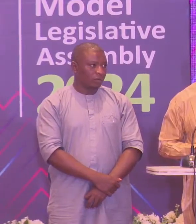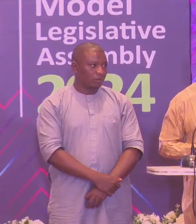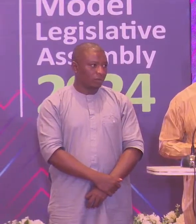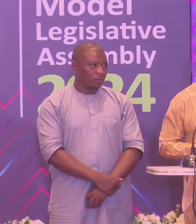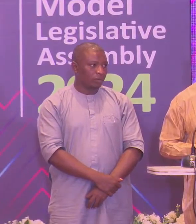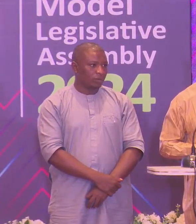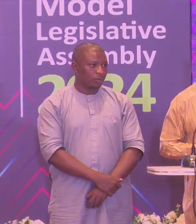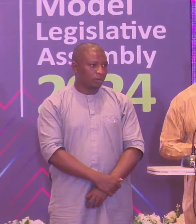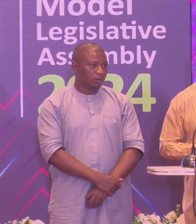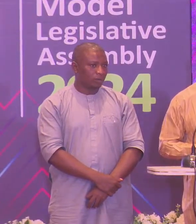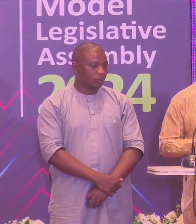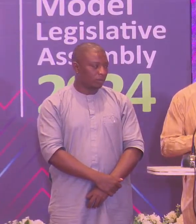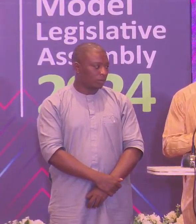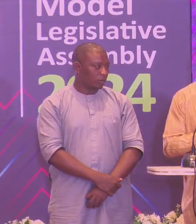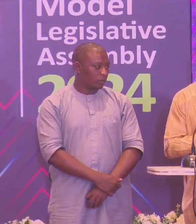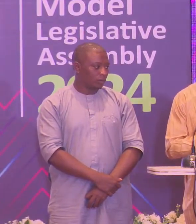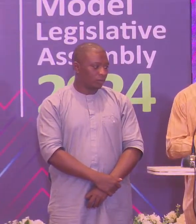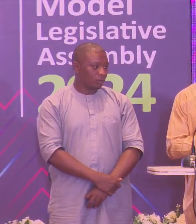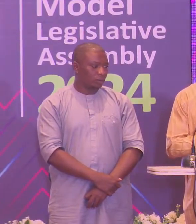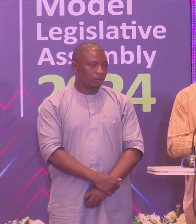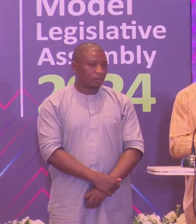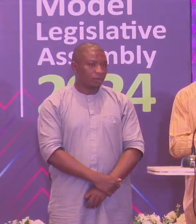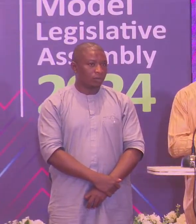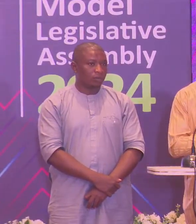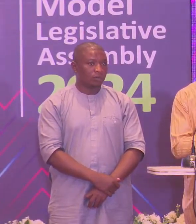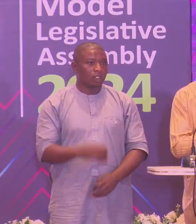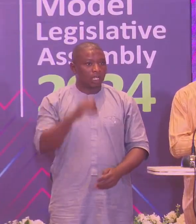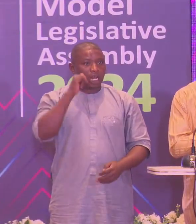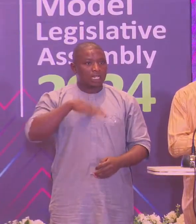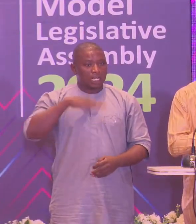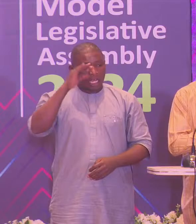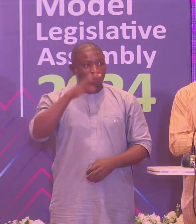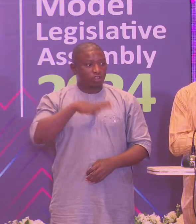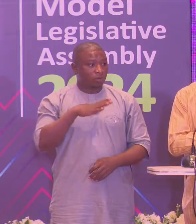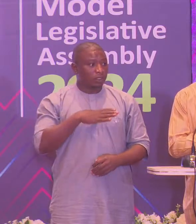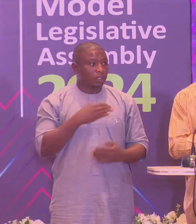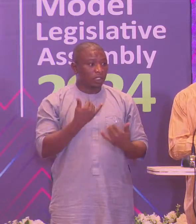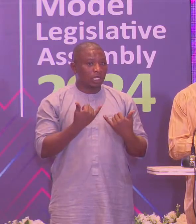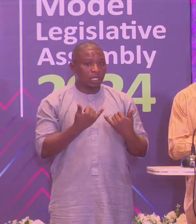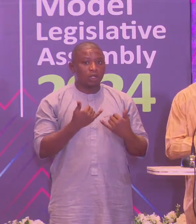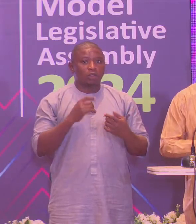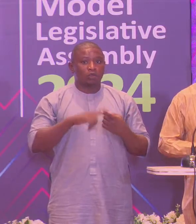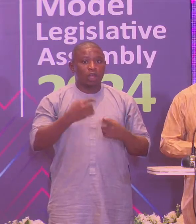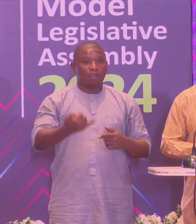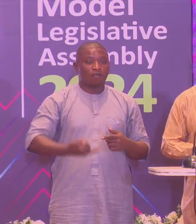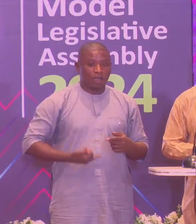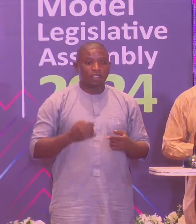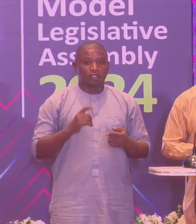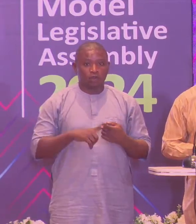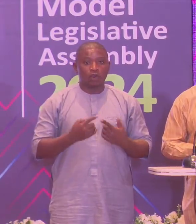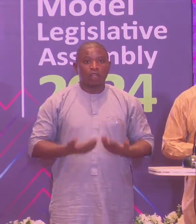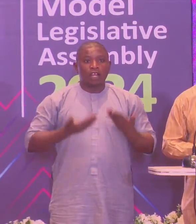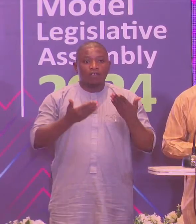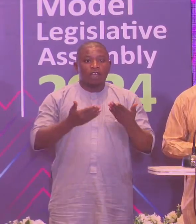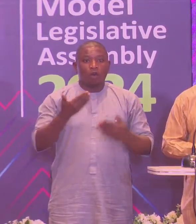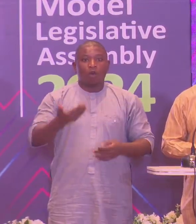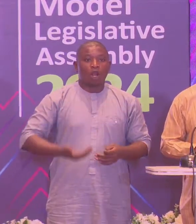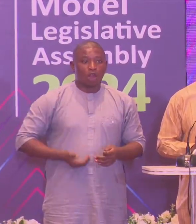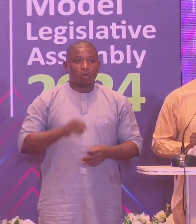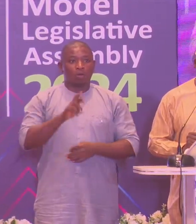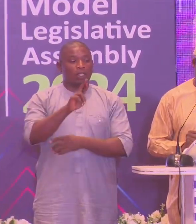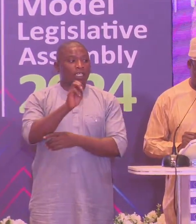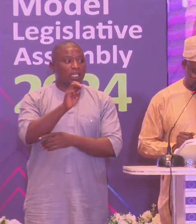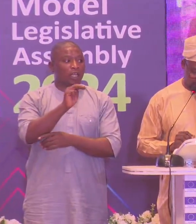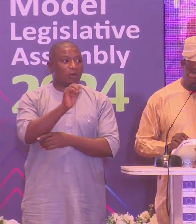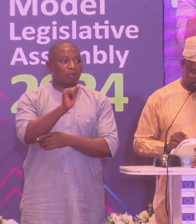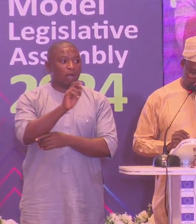All right. Distinguished guests, ladies and gentlemen, time now to invite to the podium to deliver his welcome remarks is